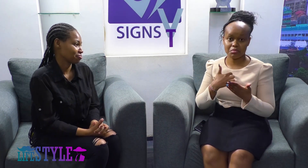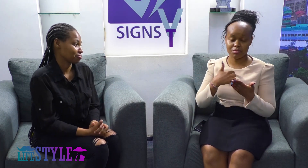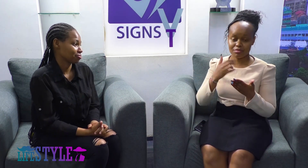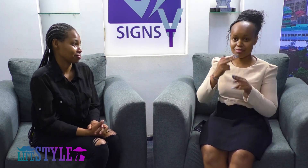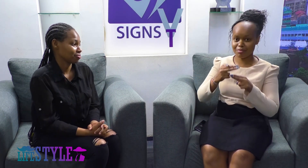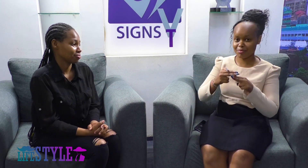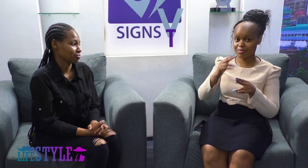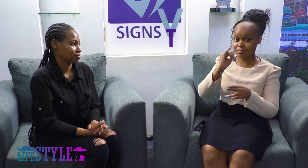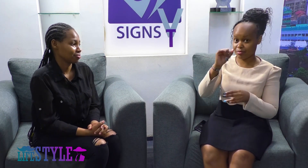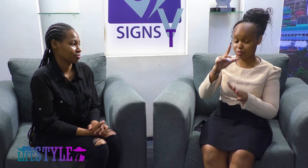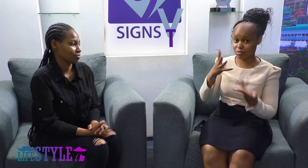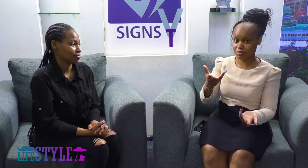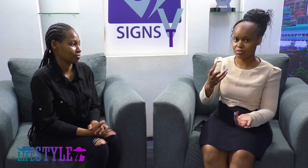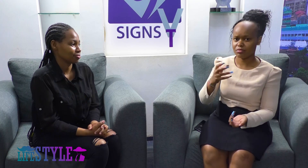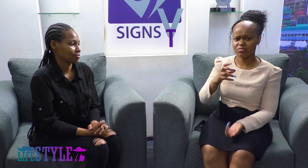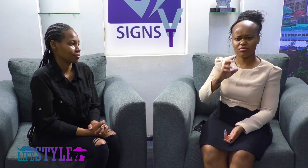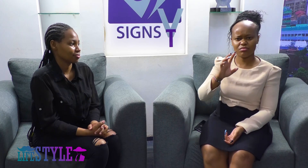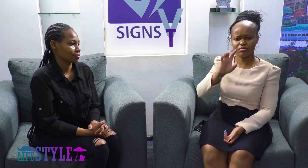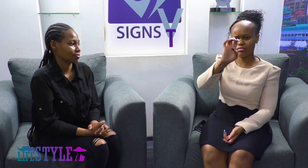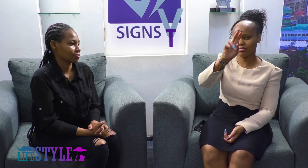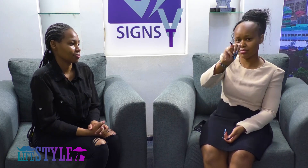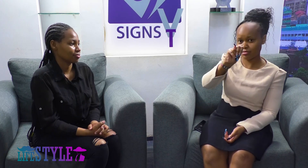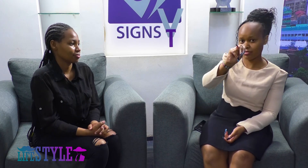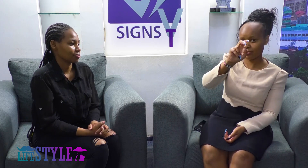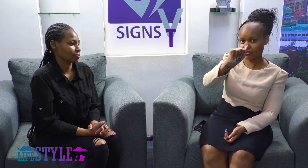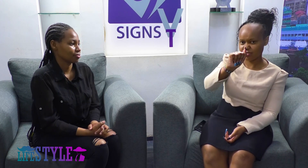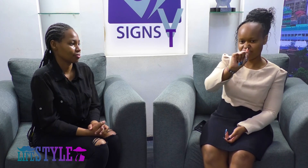posted. Thank you. Instagram,